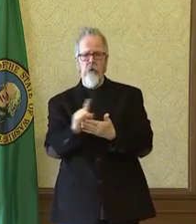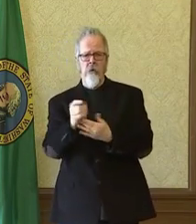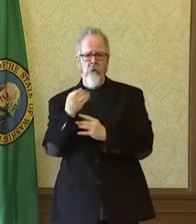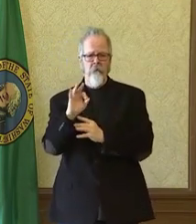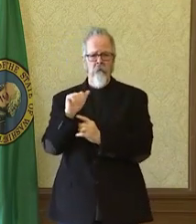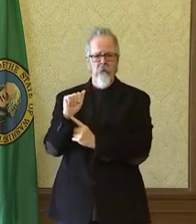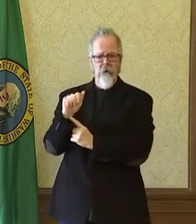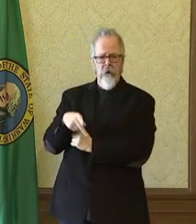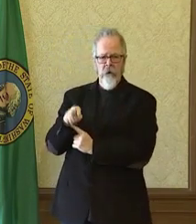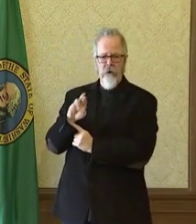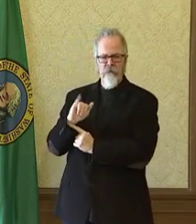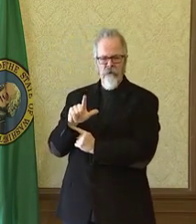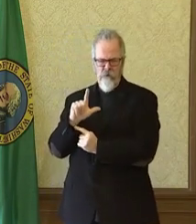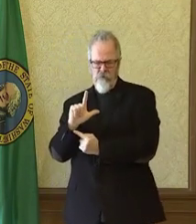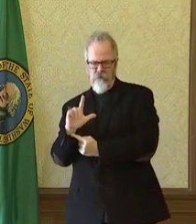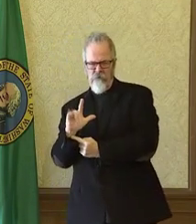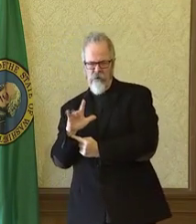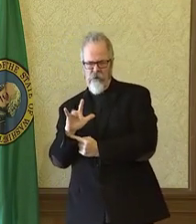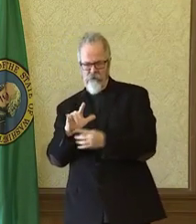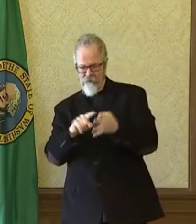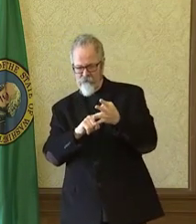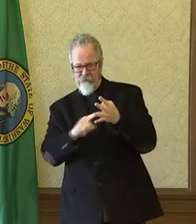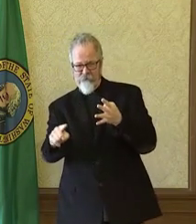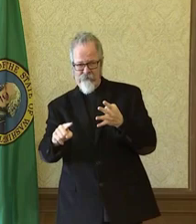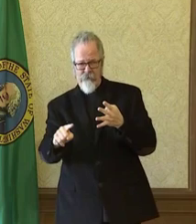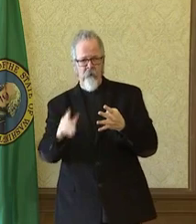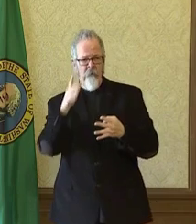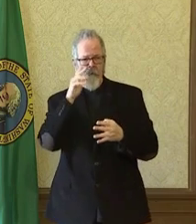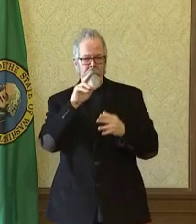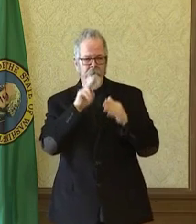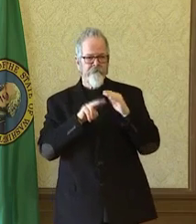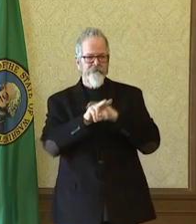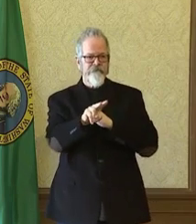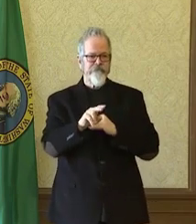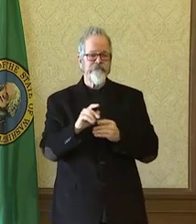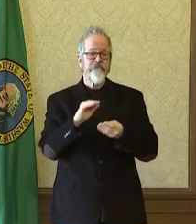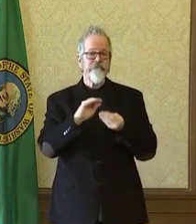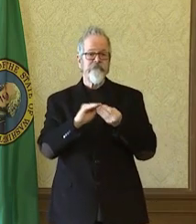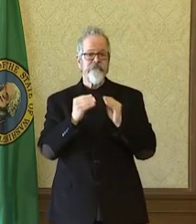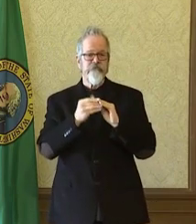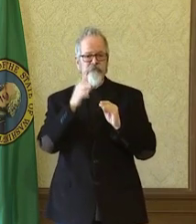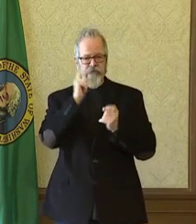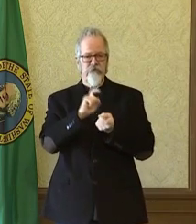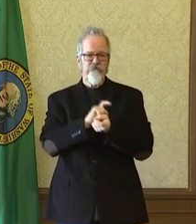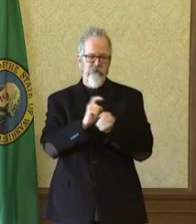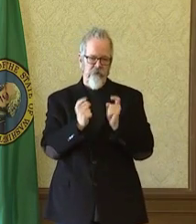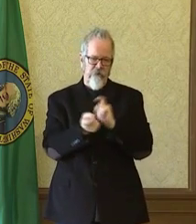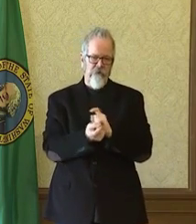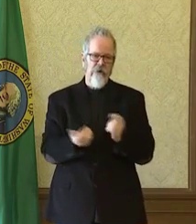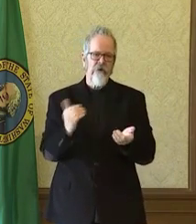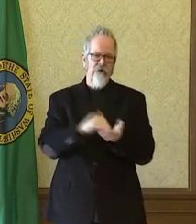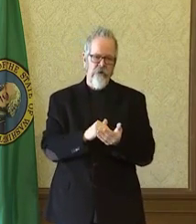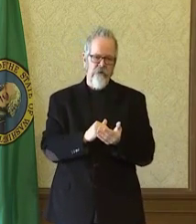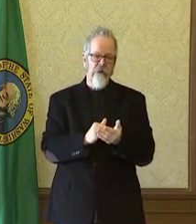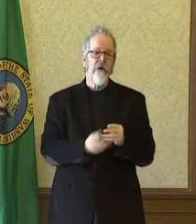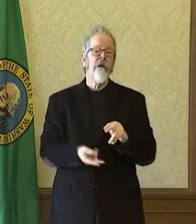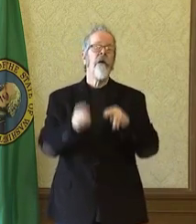slated to go live on the 18th. So I suspect that that will be when we see the next big spike, but right now it's sort of